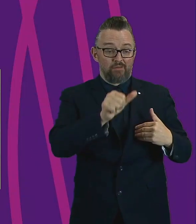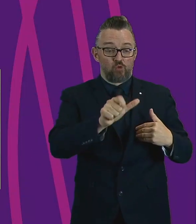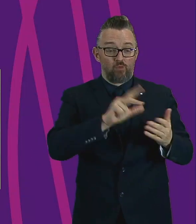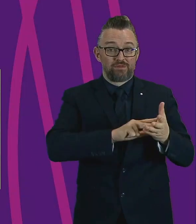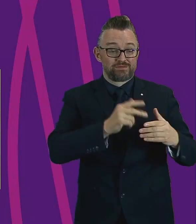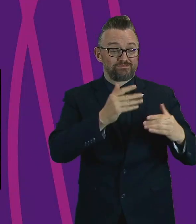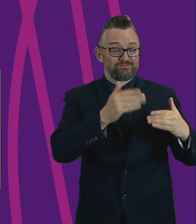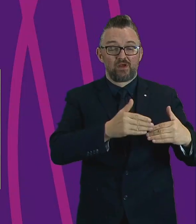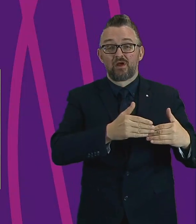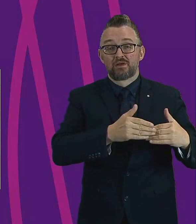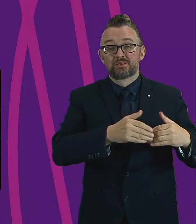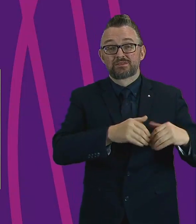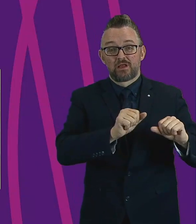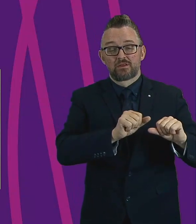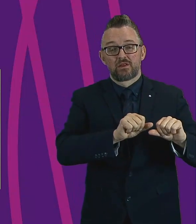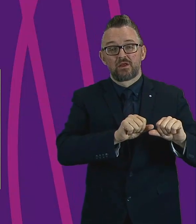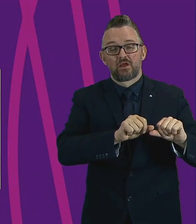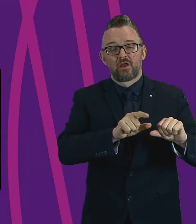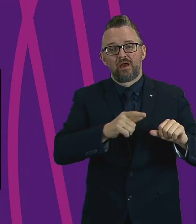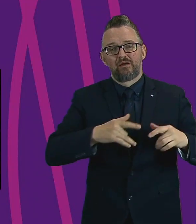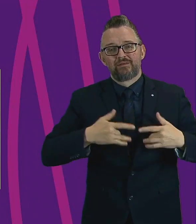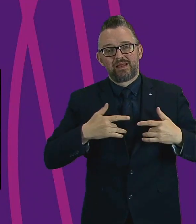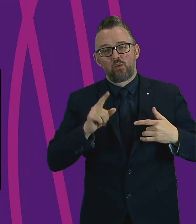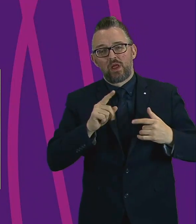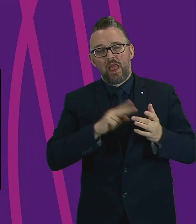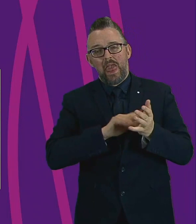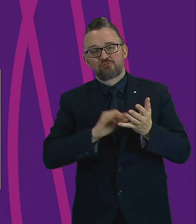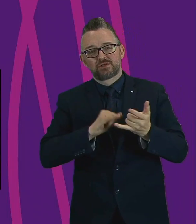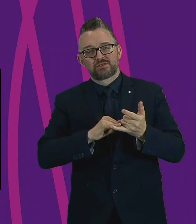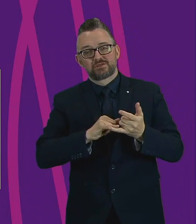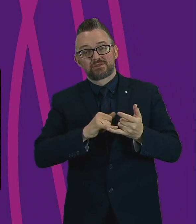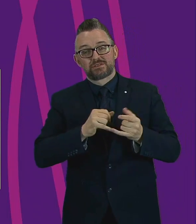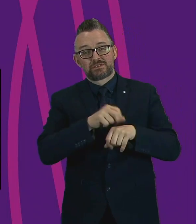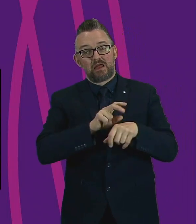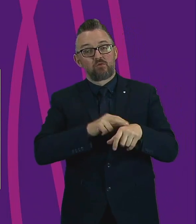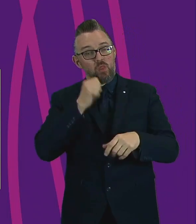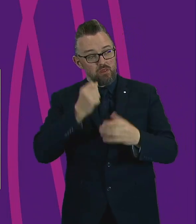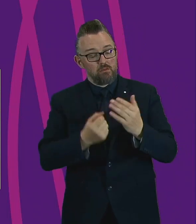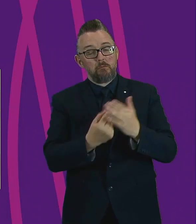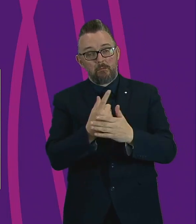the increasing need of NHS staff presenting with mental health